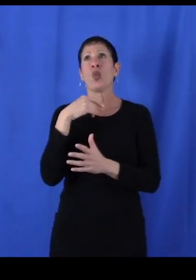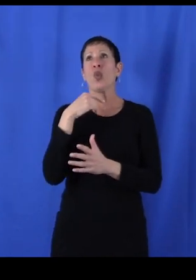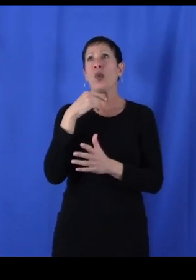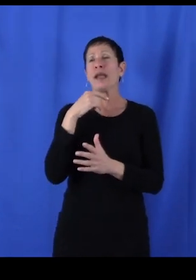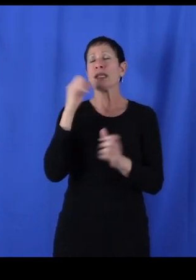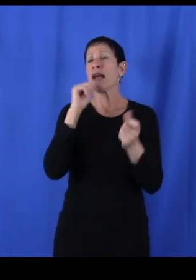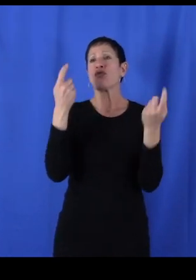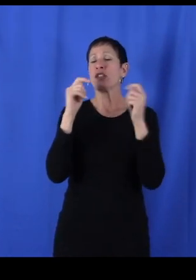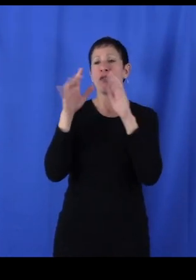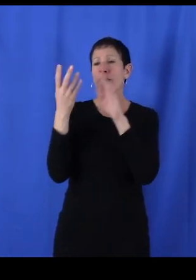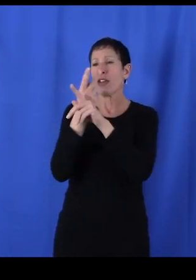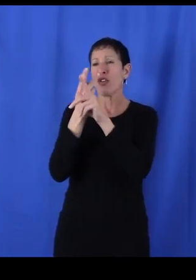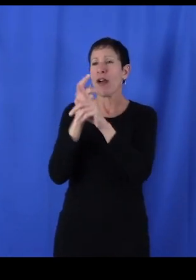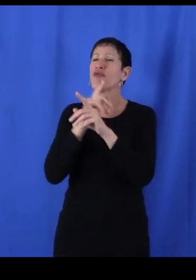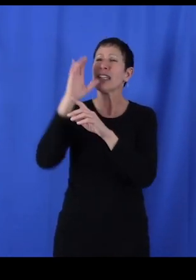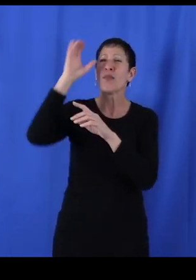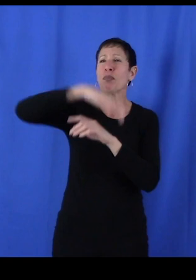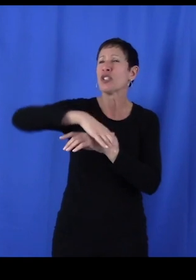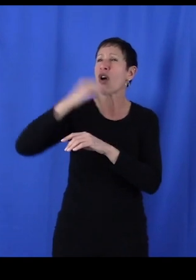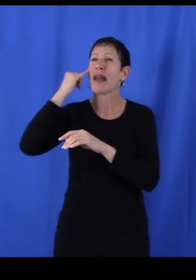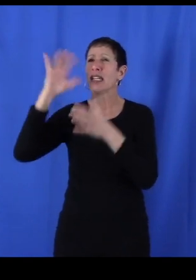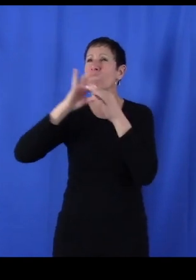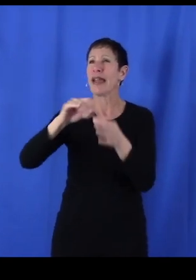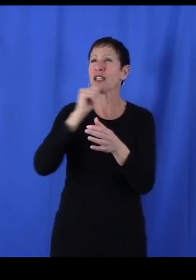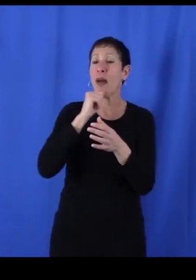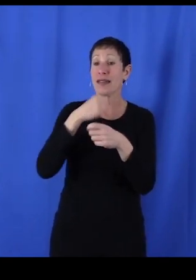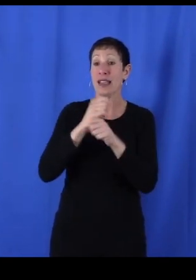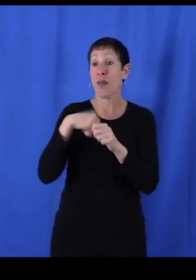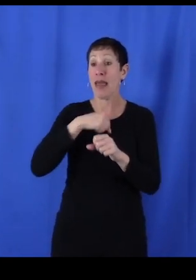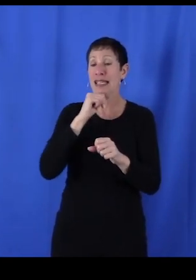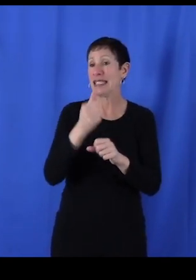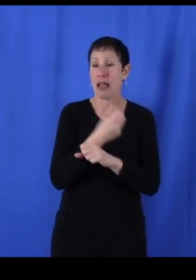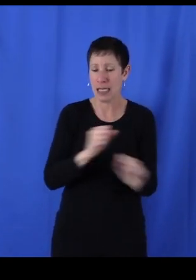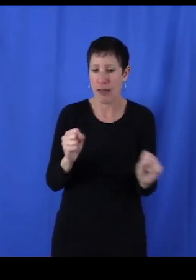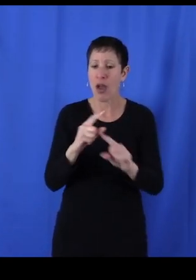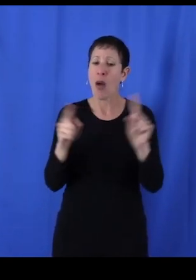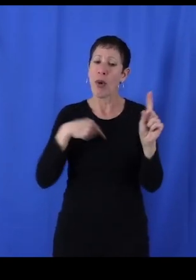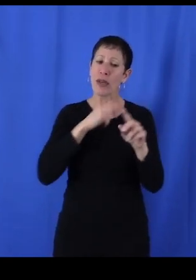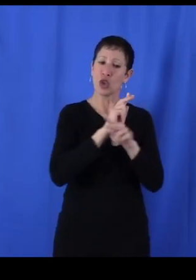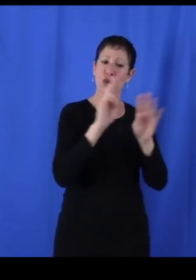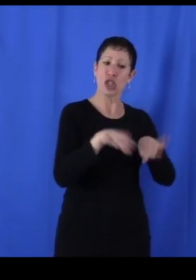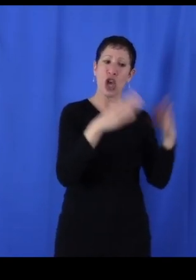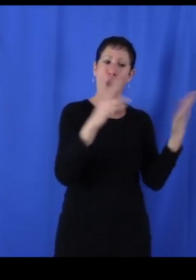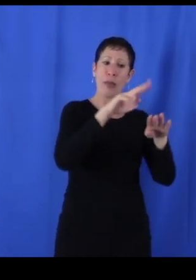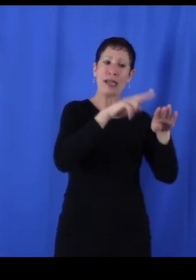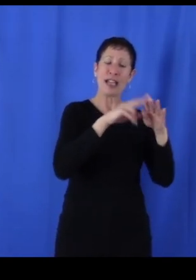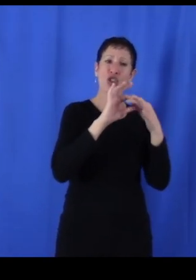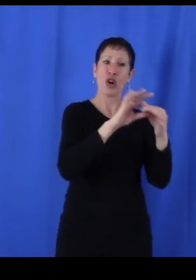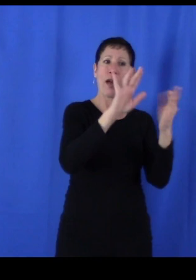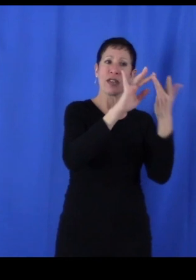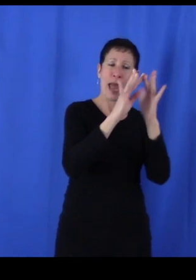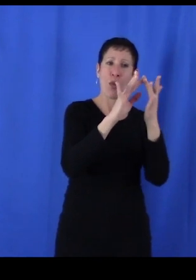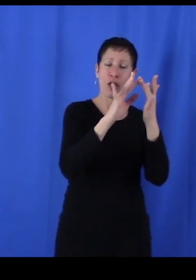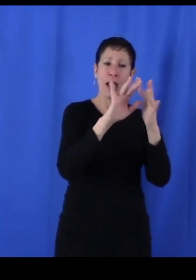bizarre notions of privacy that actually undermine our safety, we took the very open nature of networks